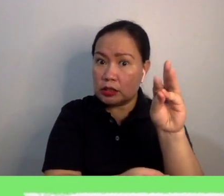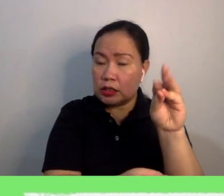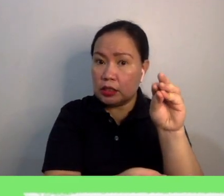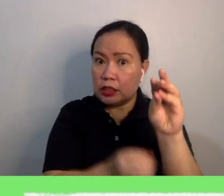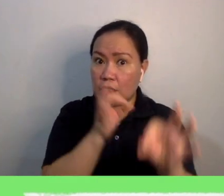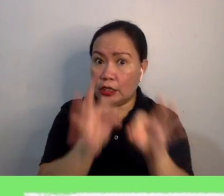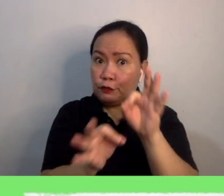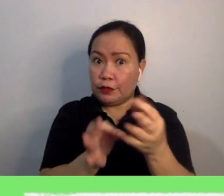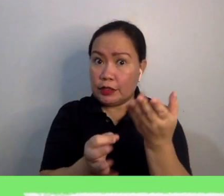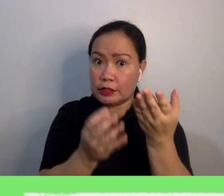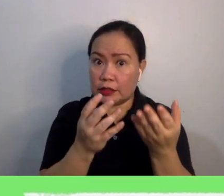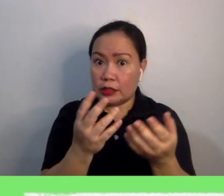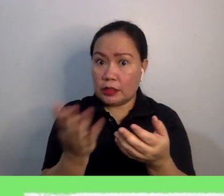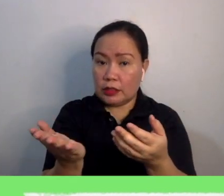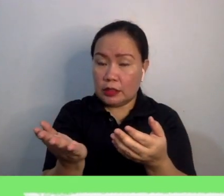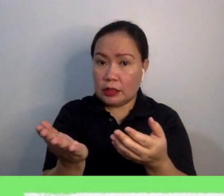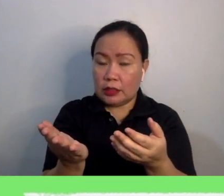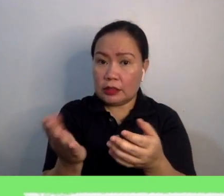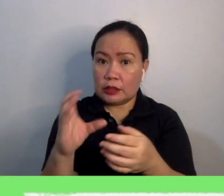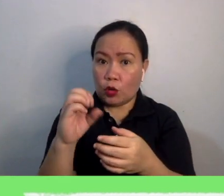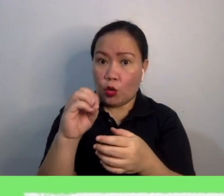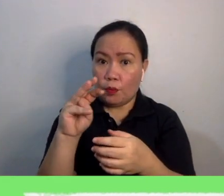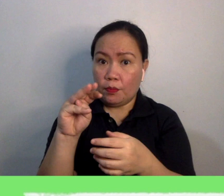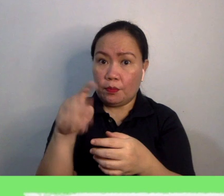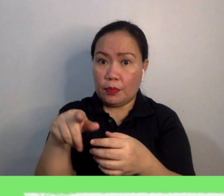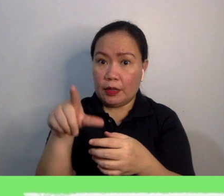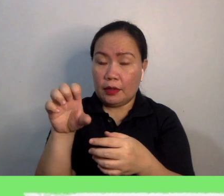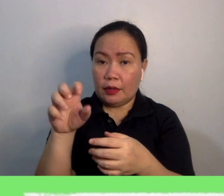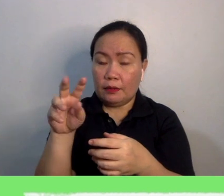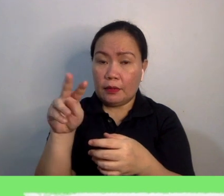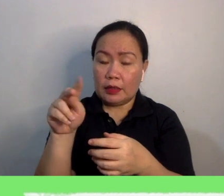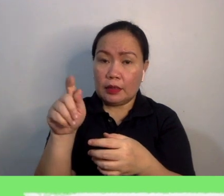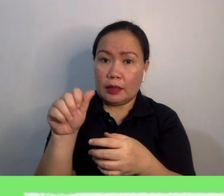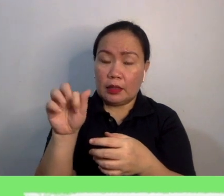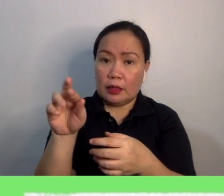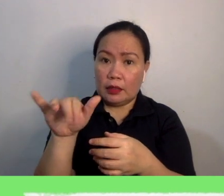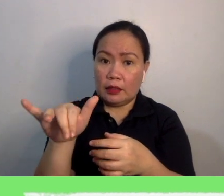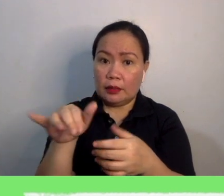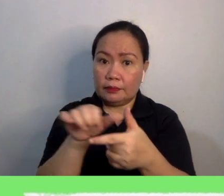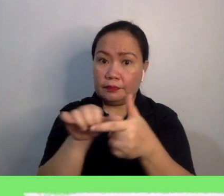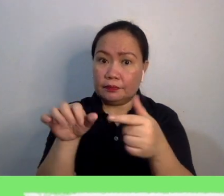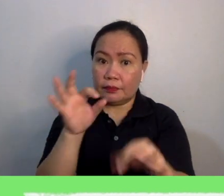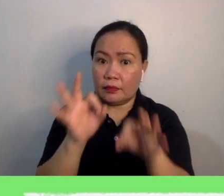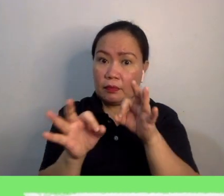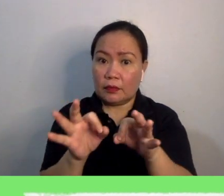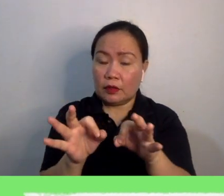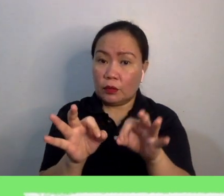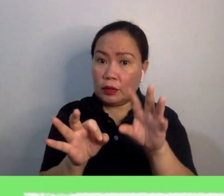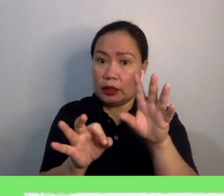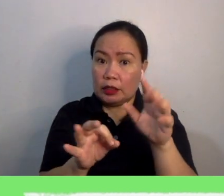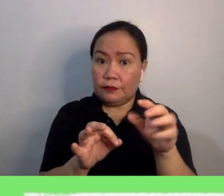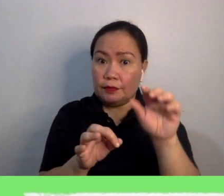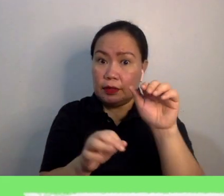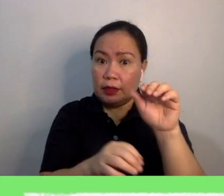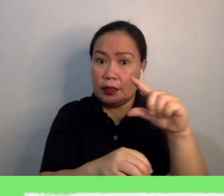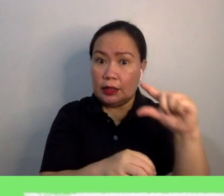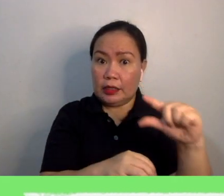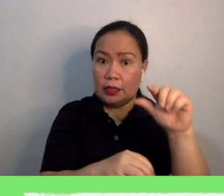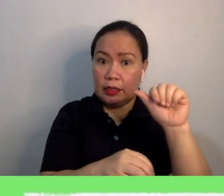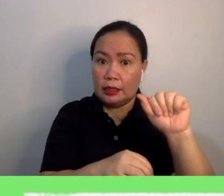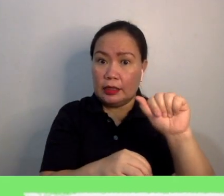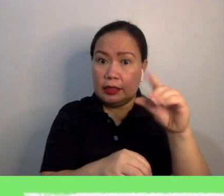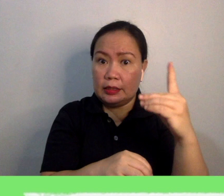are complementary angles, so kung ito ay 60, if your angle ADB is equal to